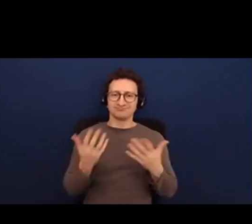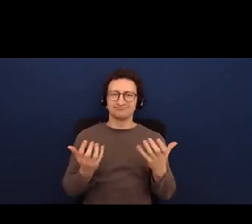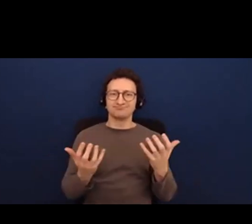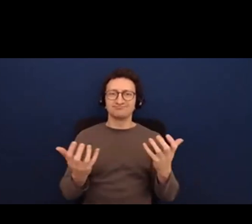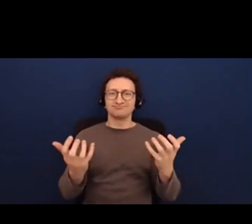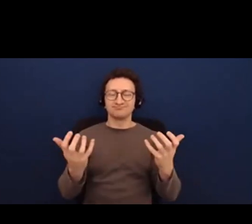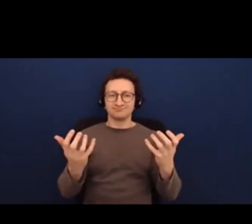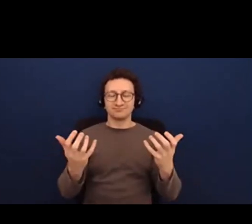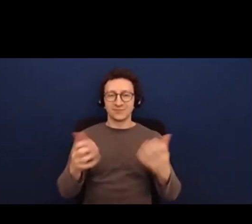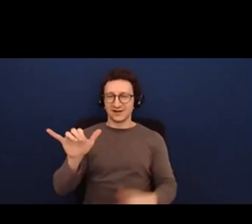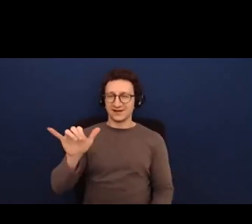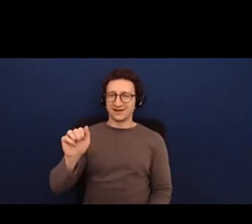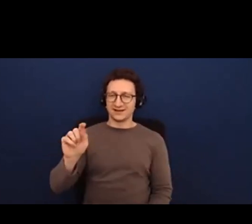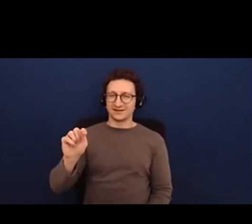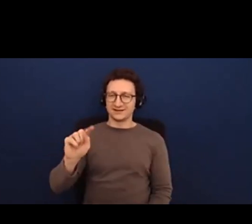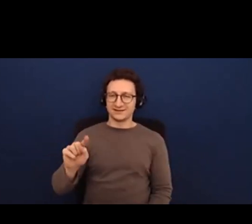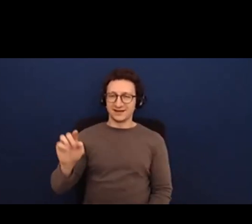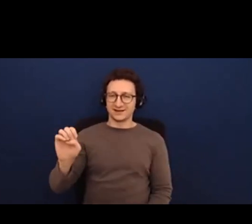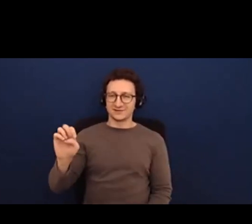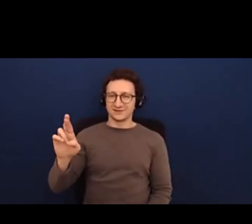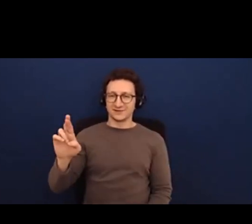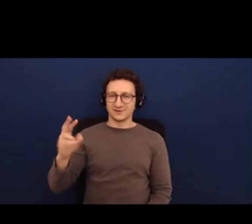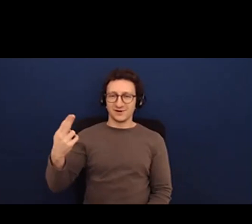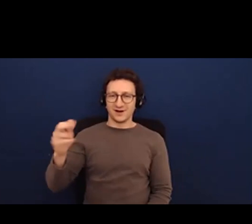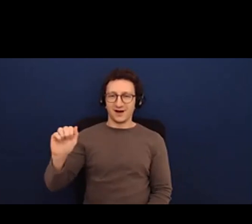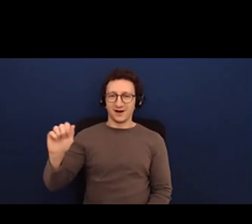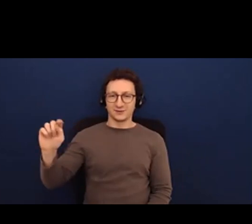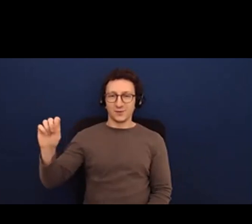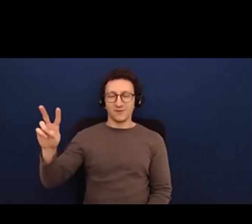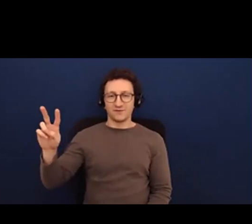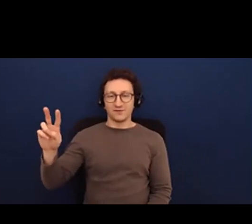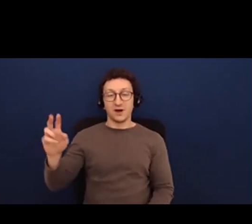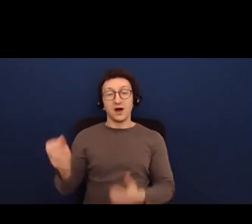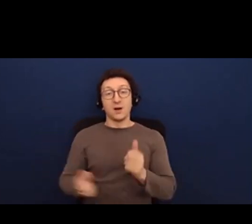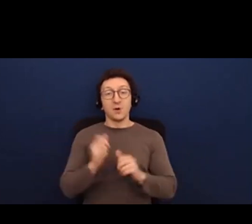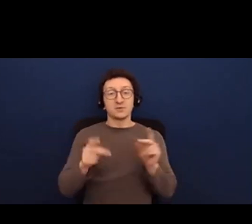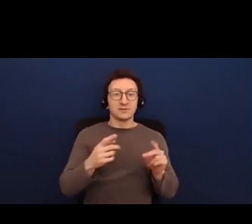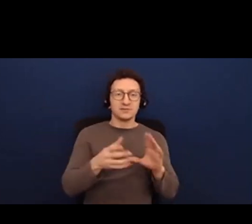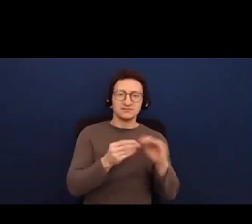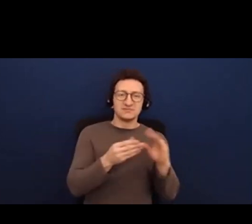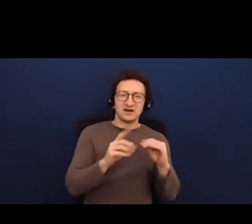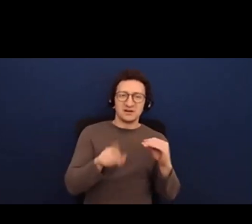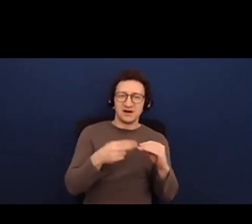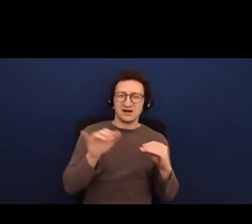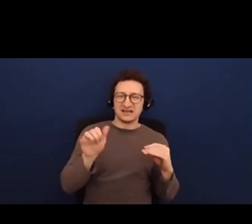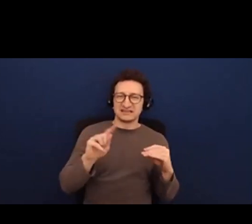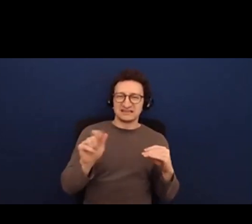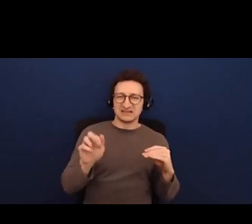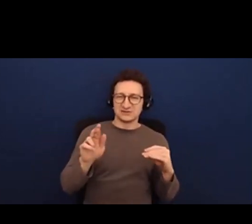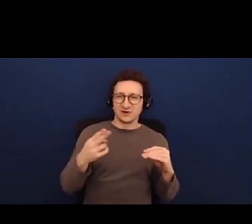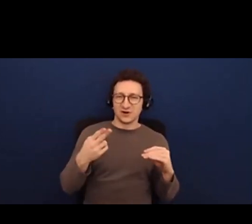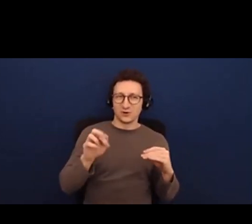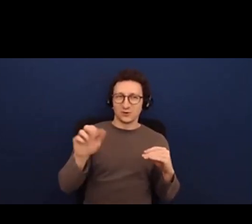movement for the Yetzer HaTov. Most people talk about the Yetzer Hara. David Kramer is a